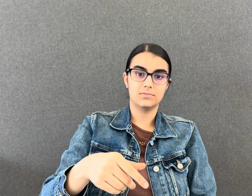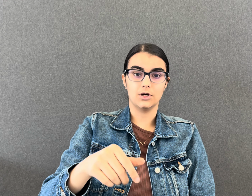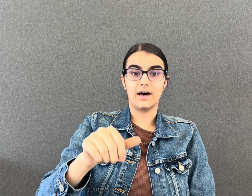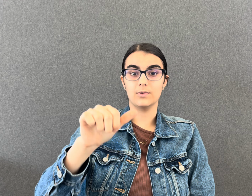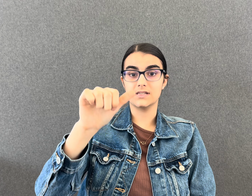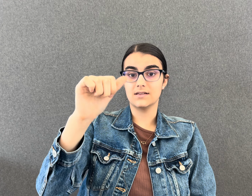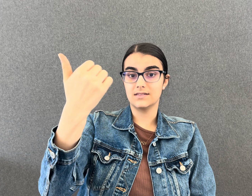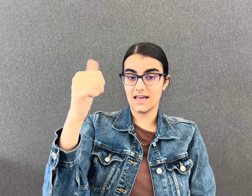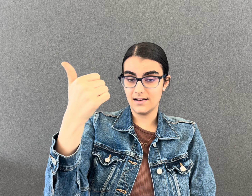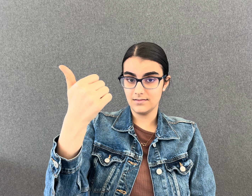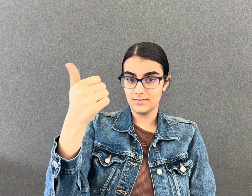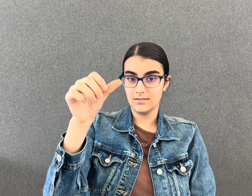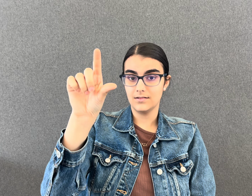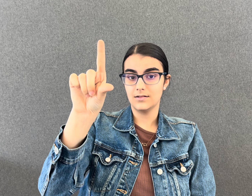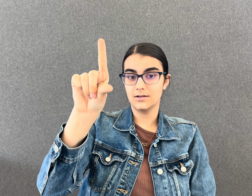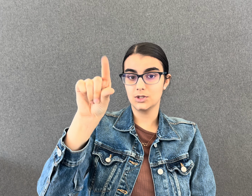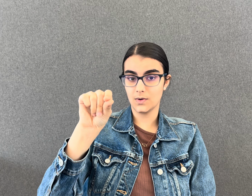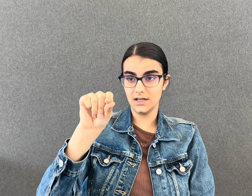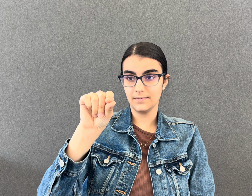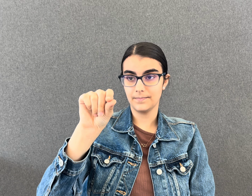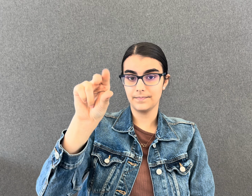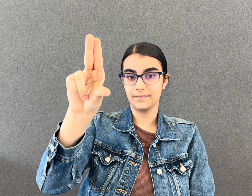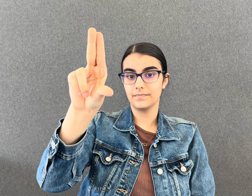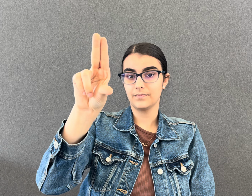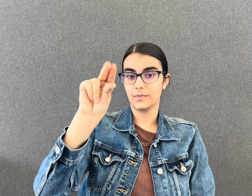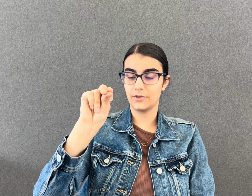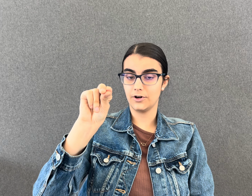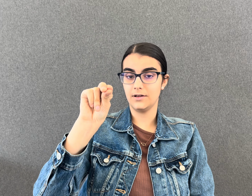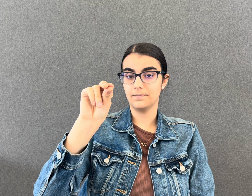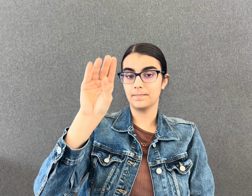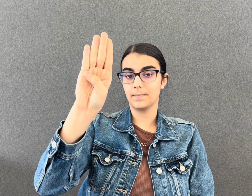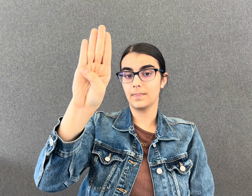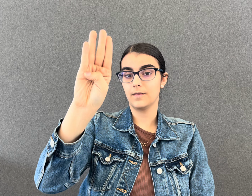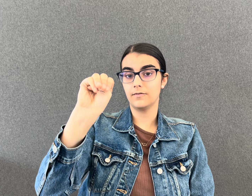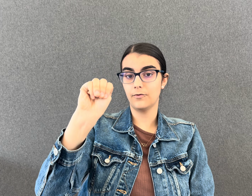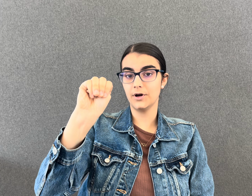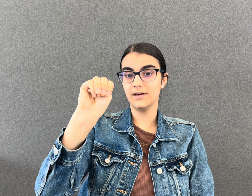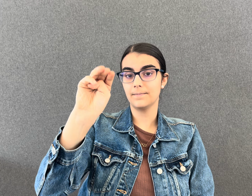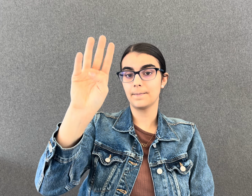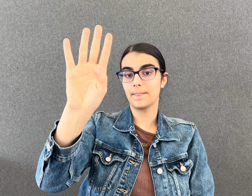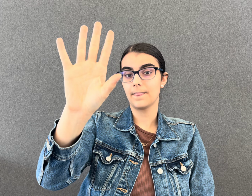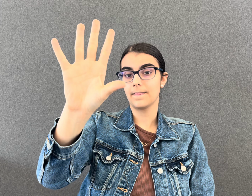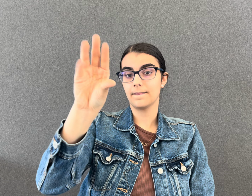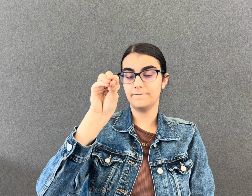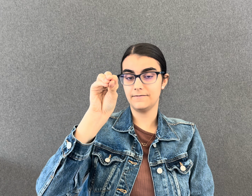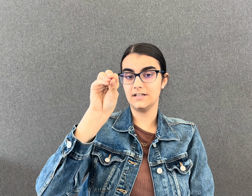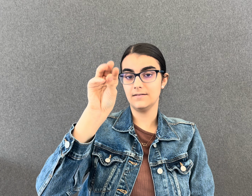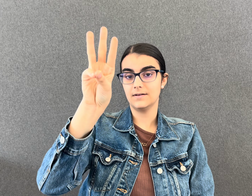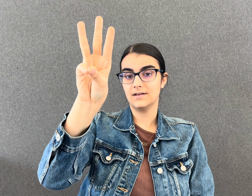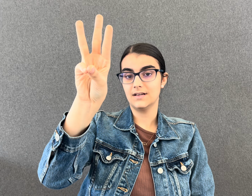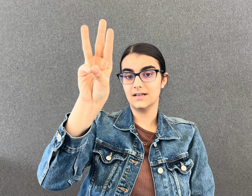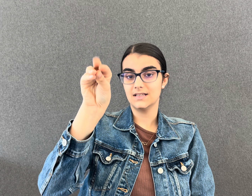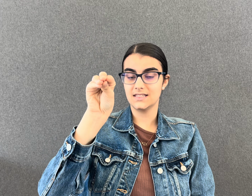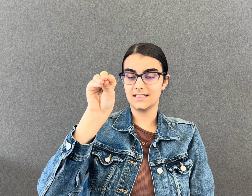that was 10, 20, 30, 40, 50,